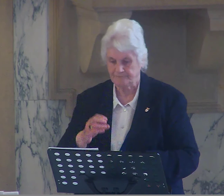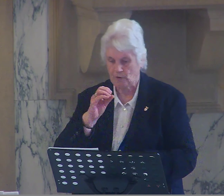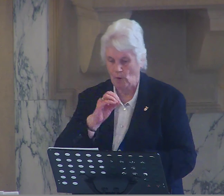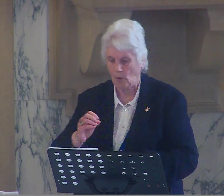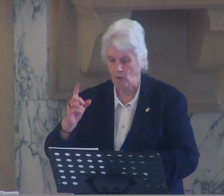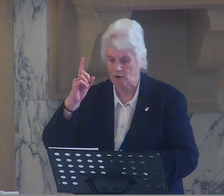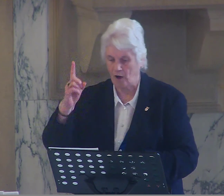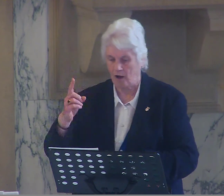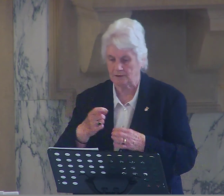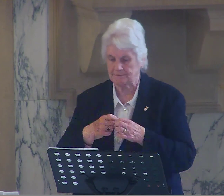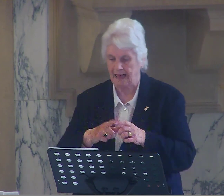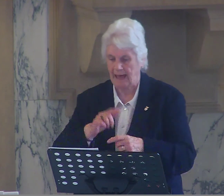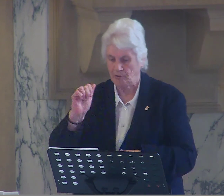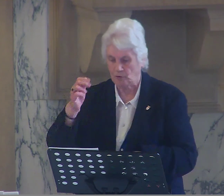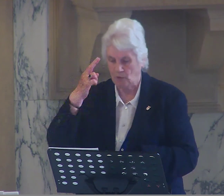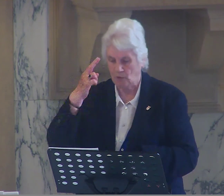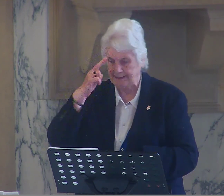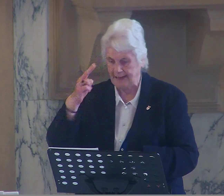life.